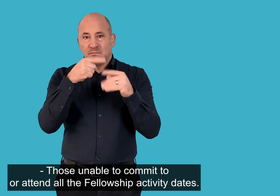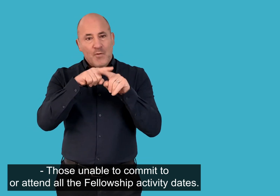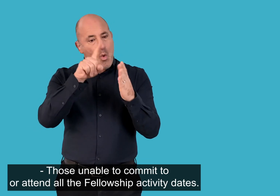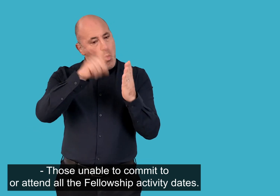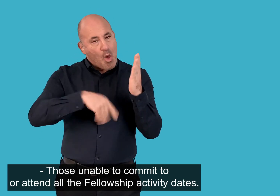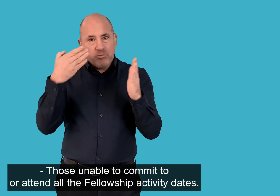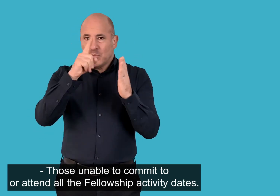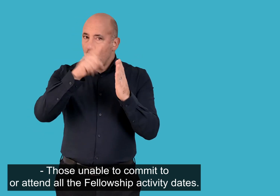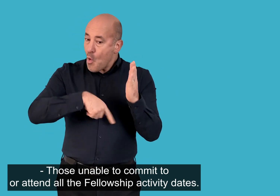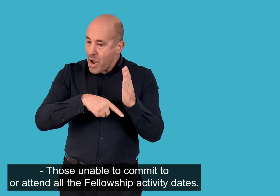activity dates,